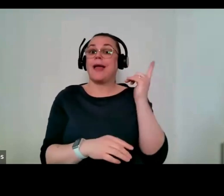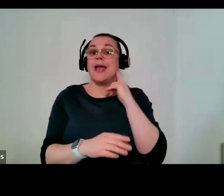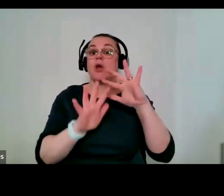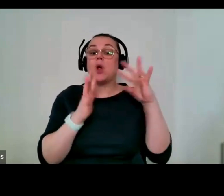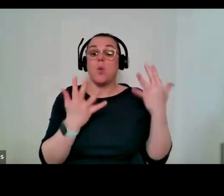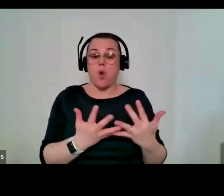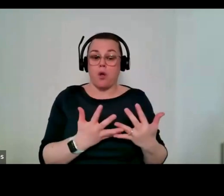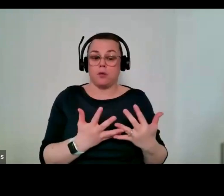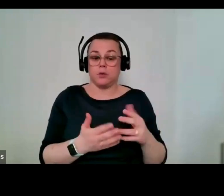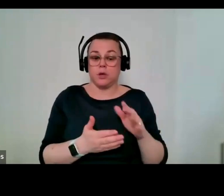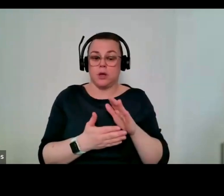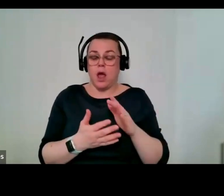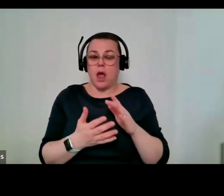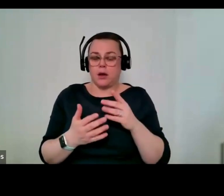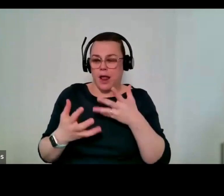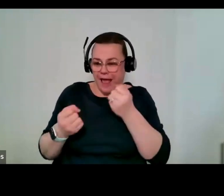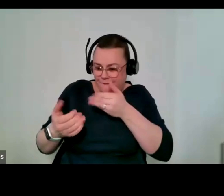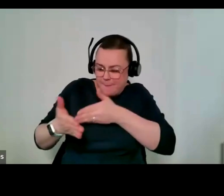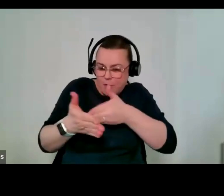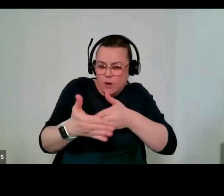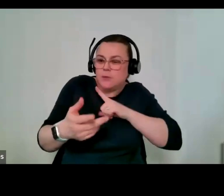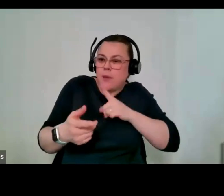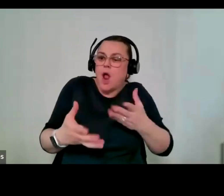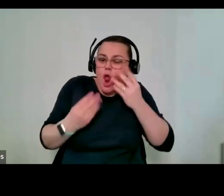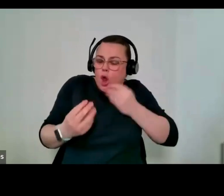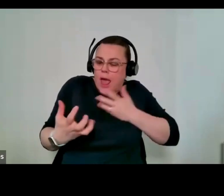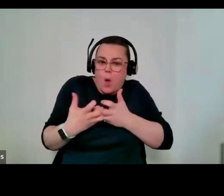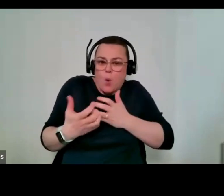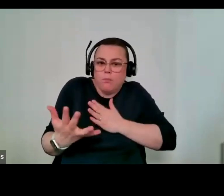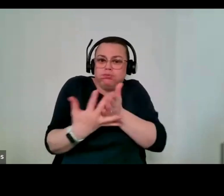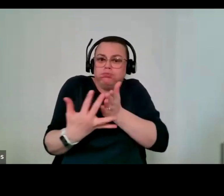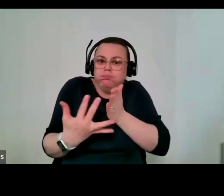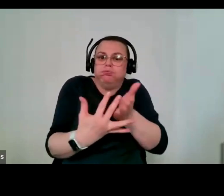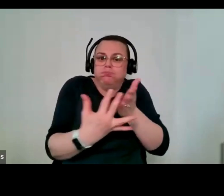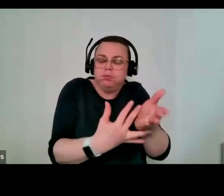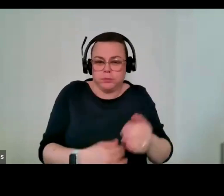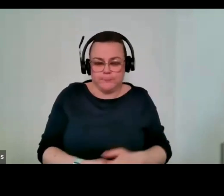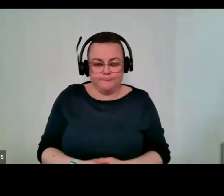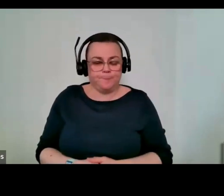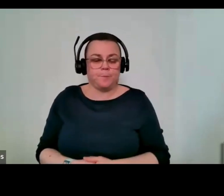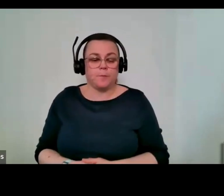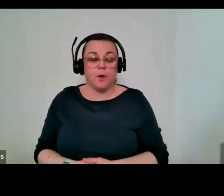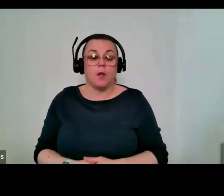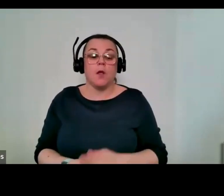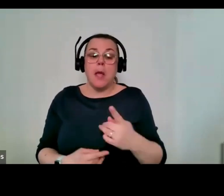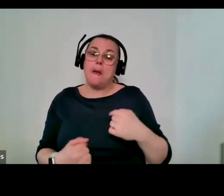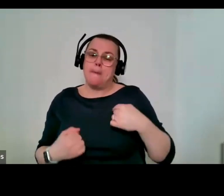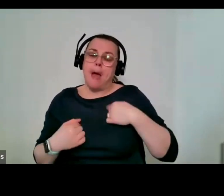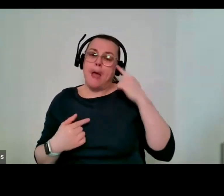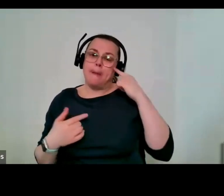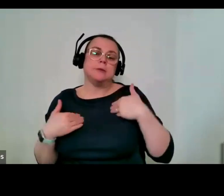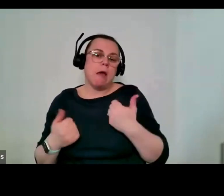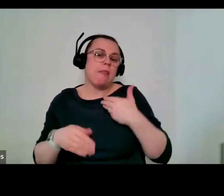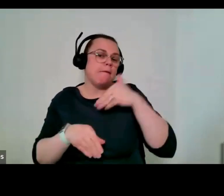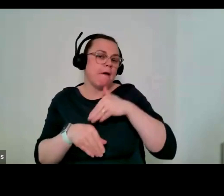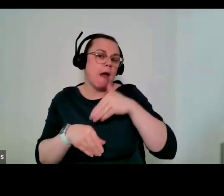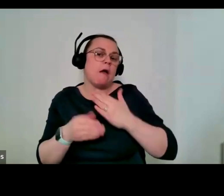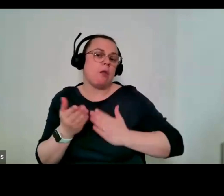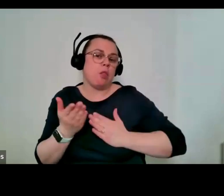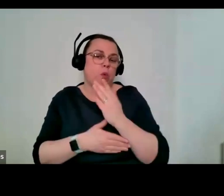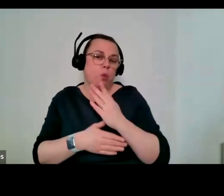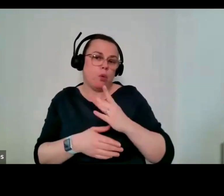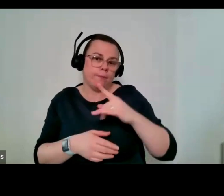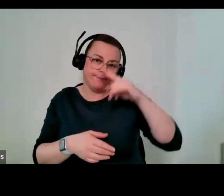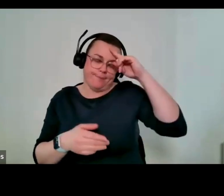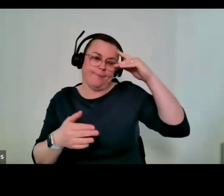and navigating numerous barriers. Not surprisingly, my mental health was affected as I took on a